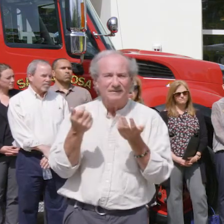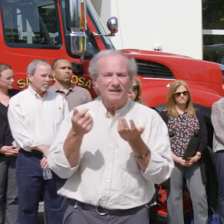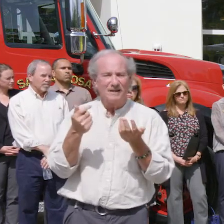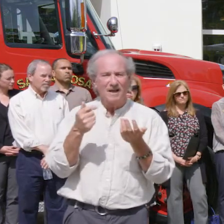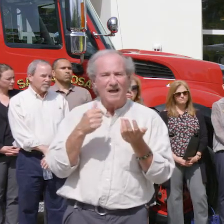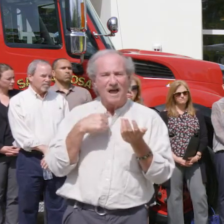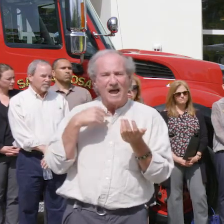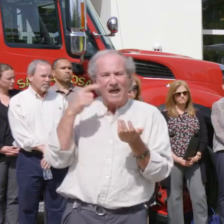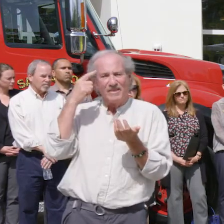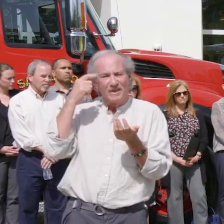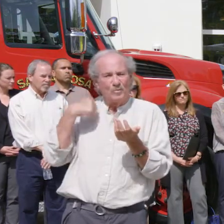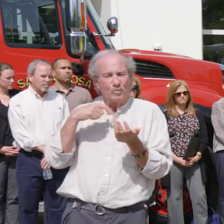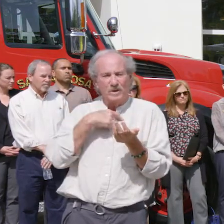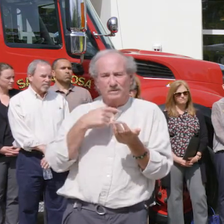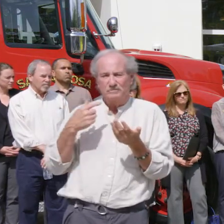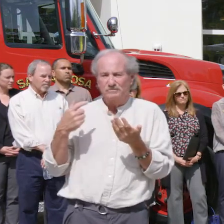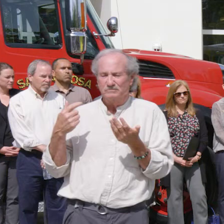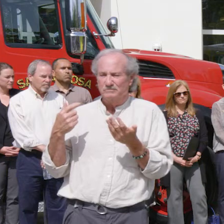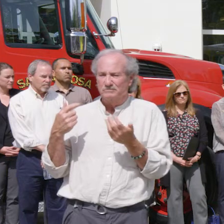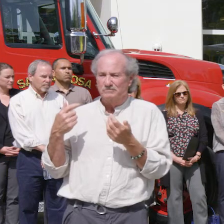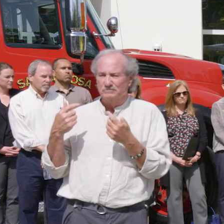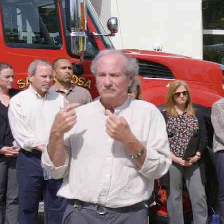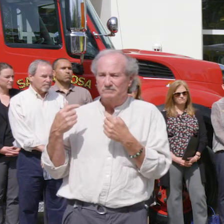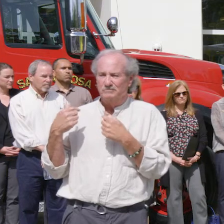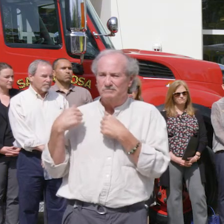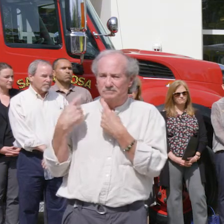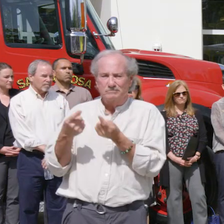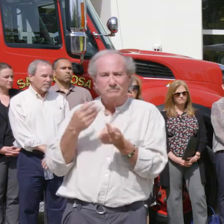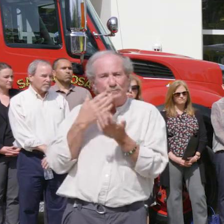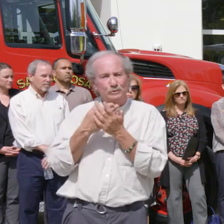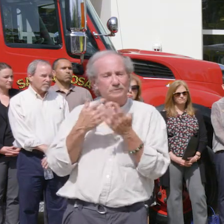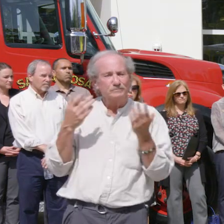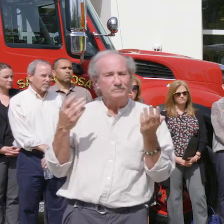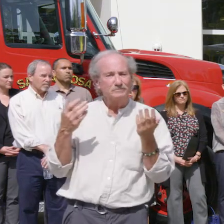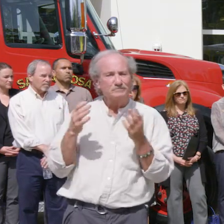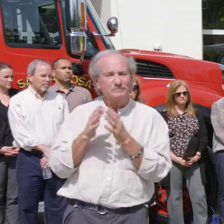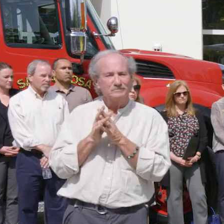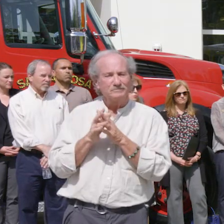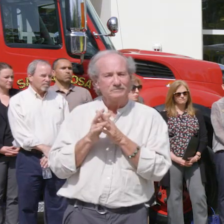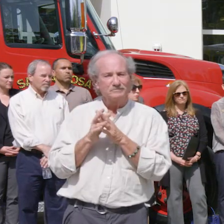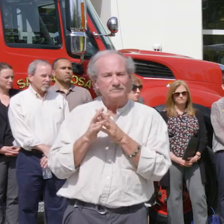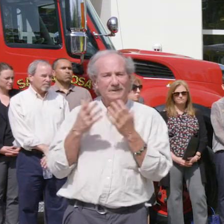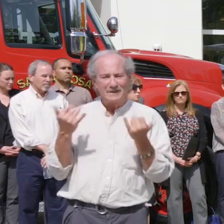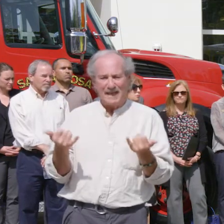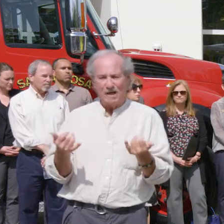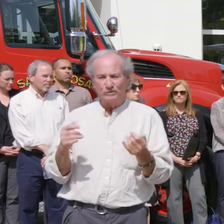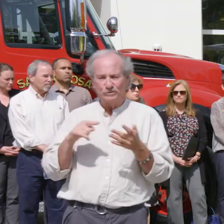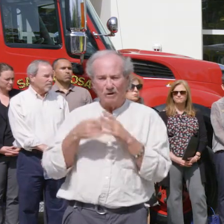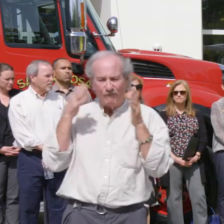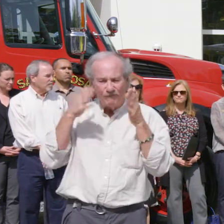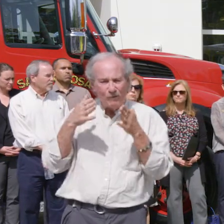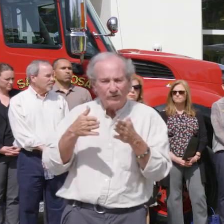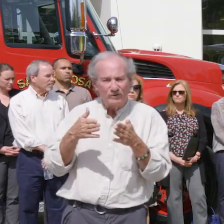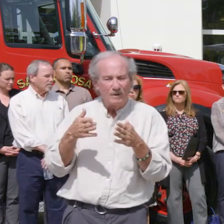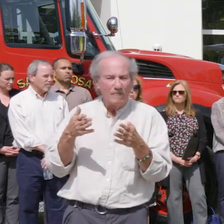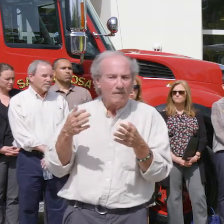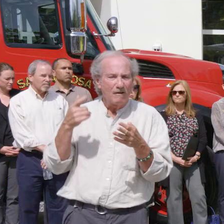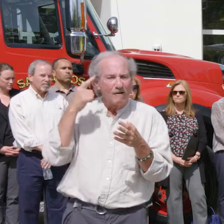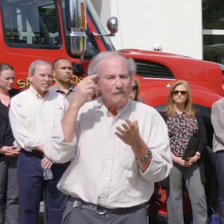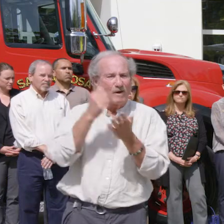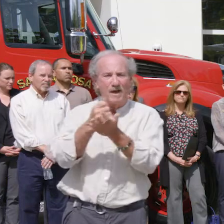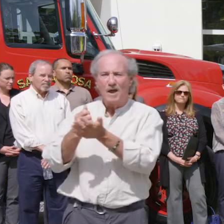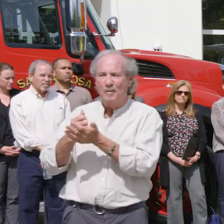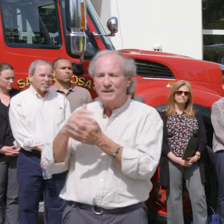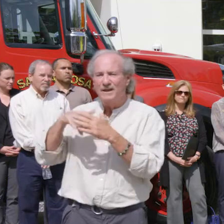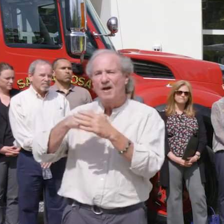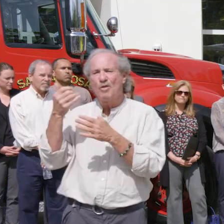think we've done gotten us to a very good point now, so we can start focusing on helping